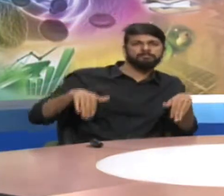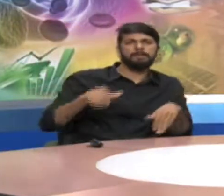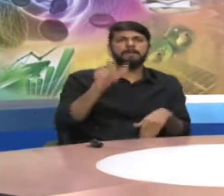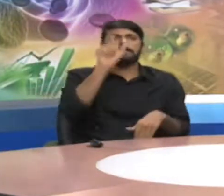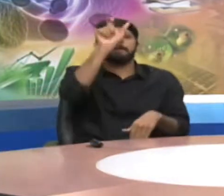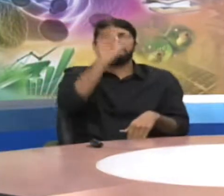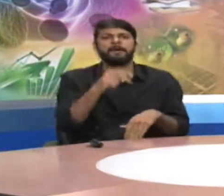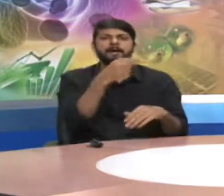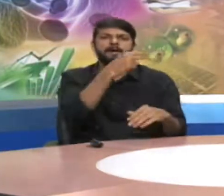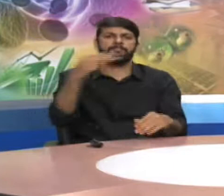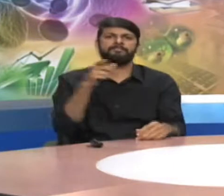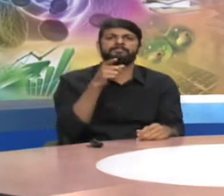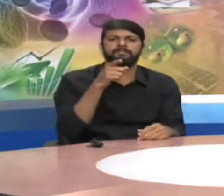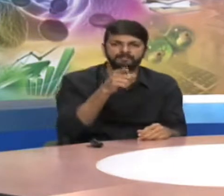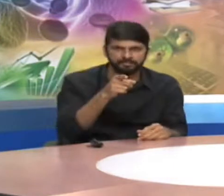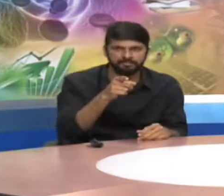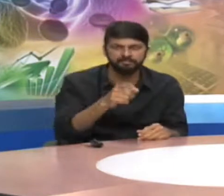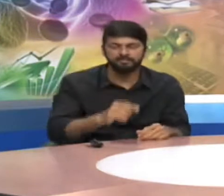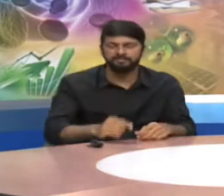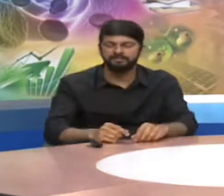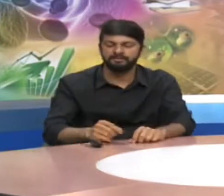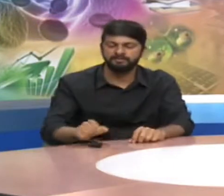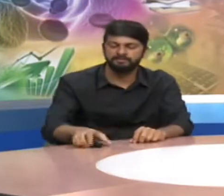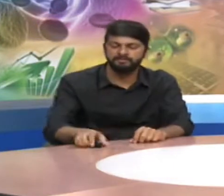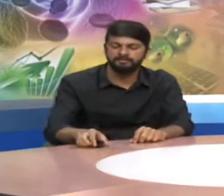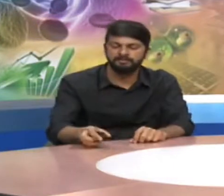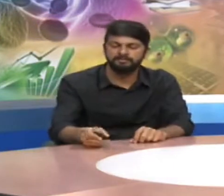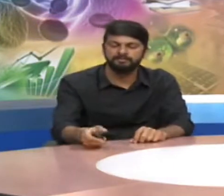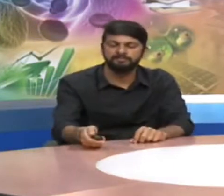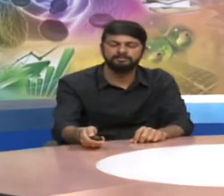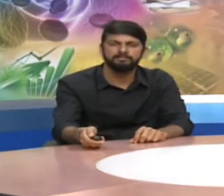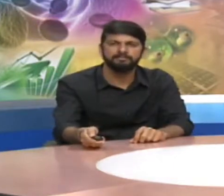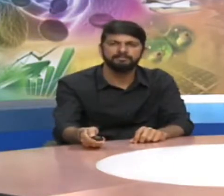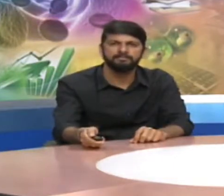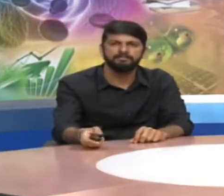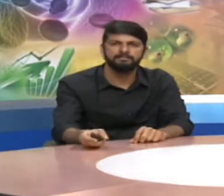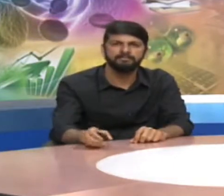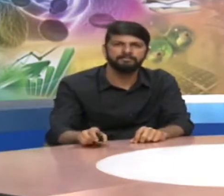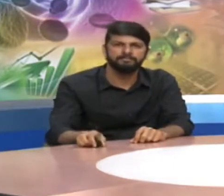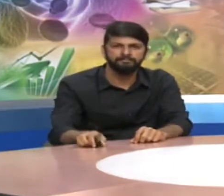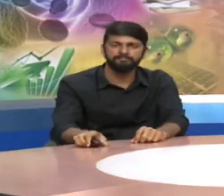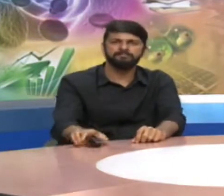in the court with royal people, that is known as courtesan.